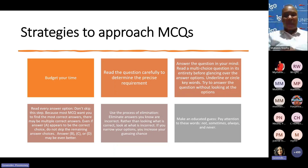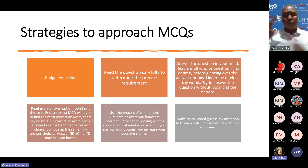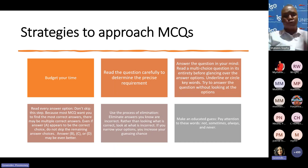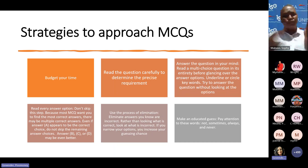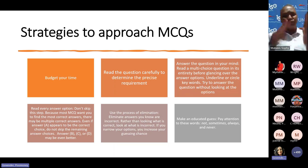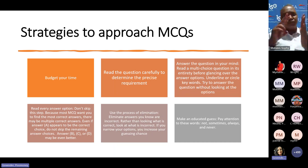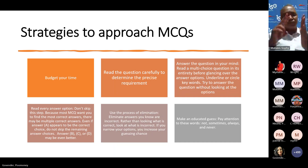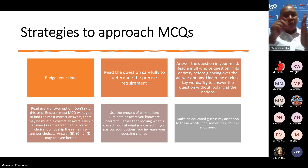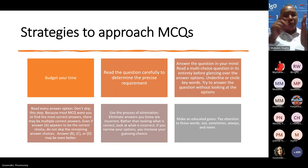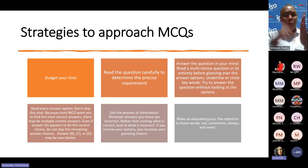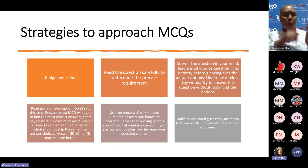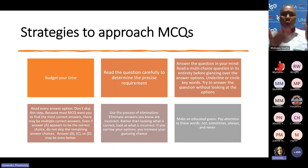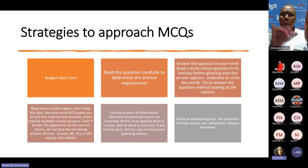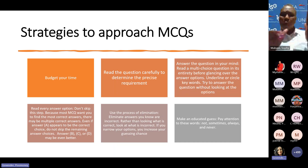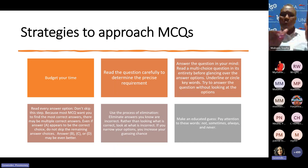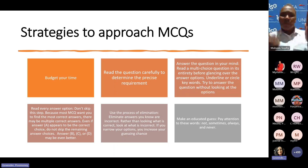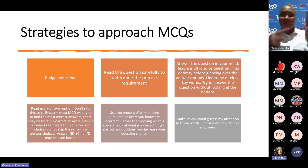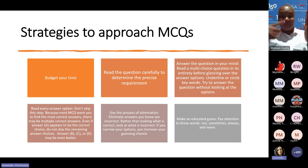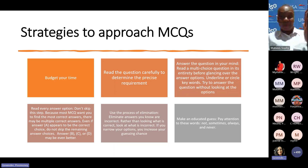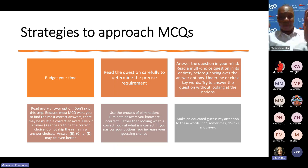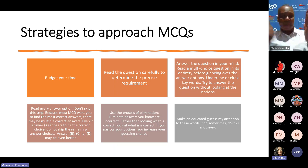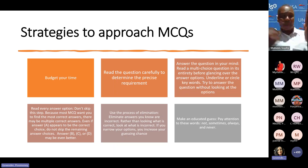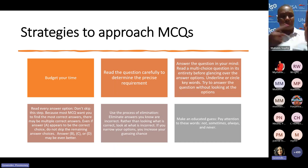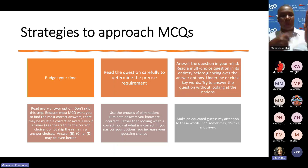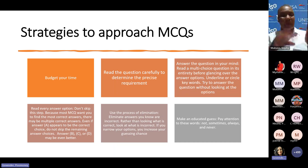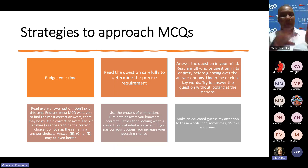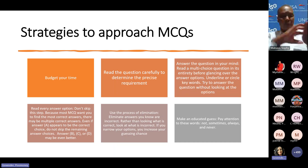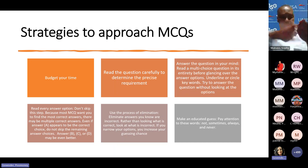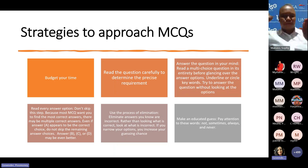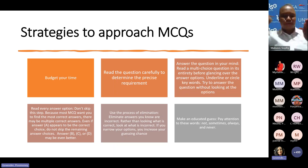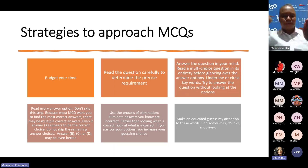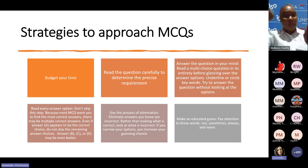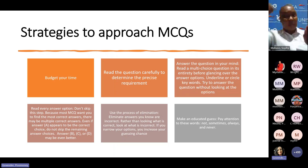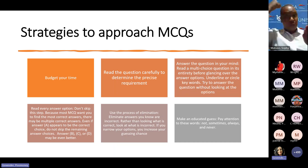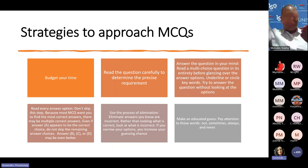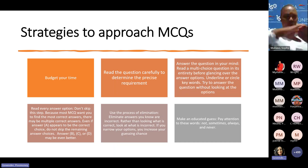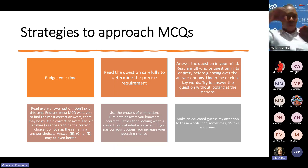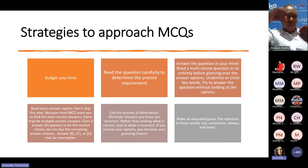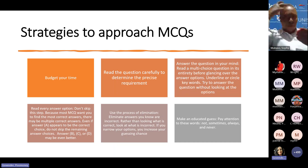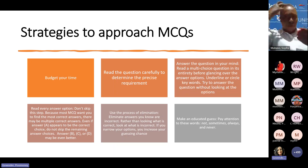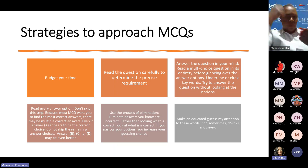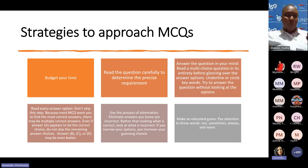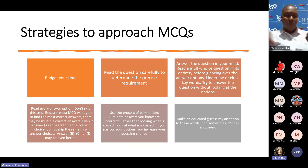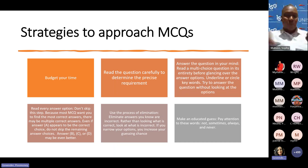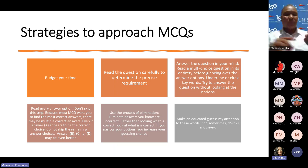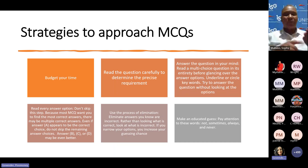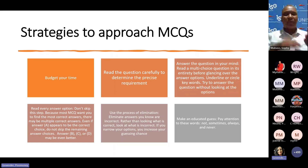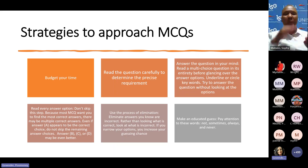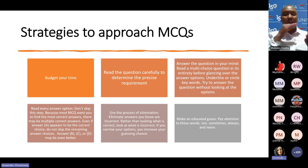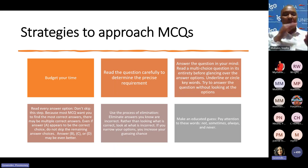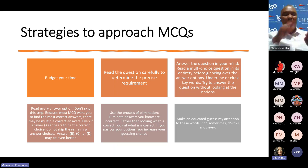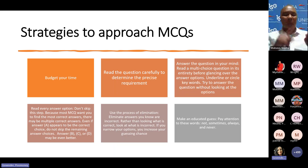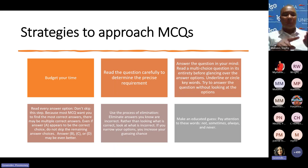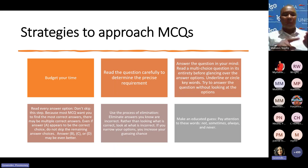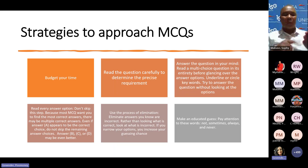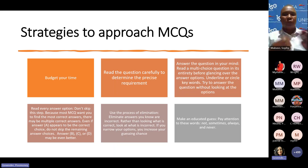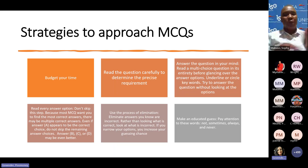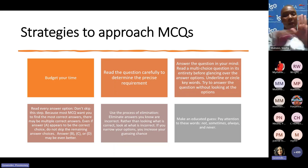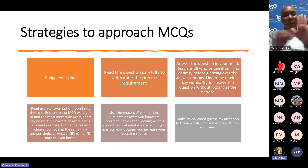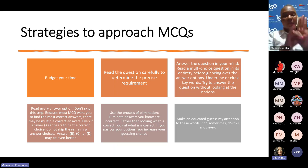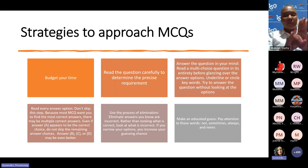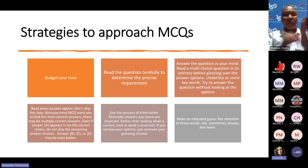incorrect options and you delete that in your mind, or you delete that out. So if you